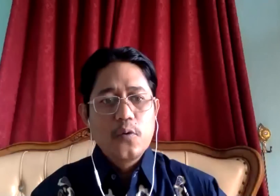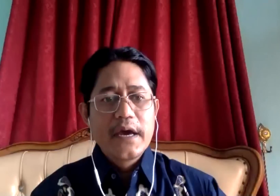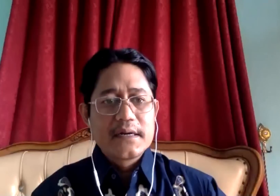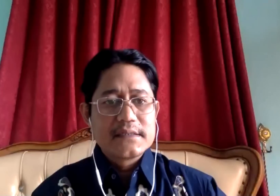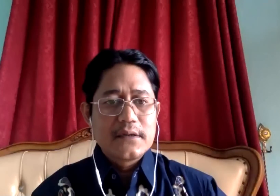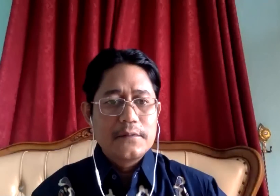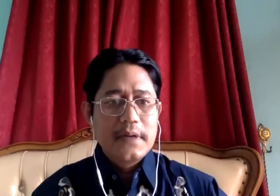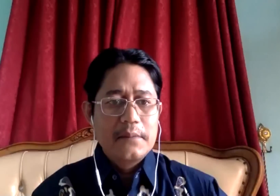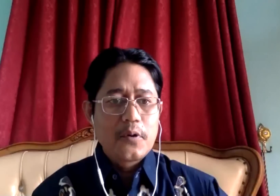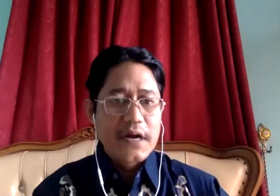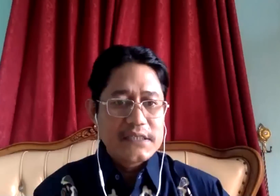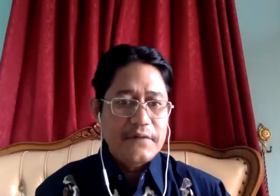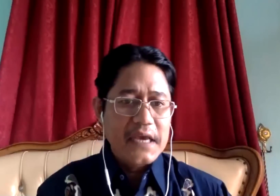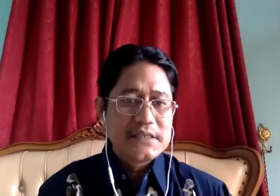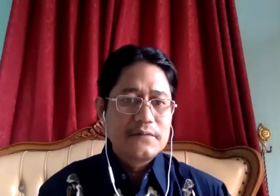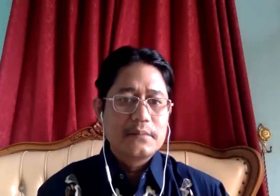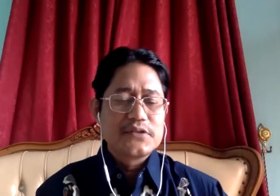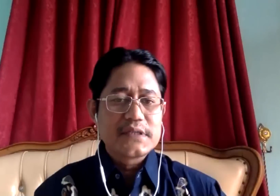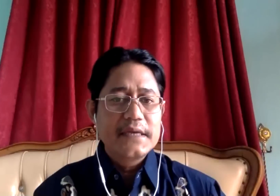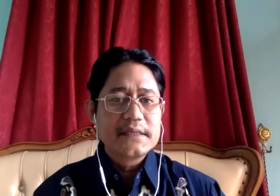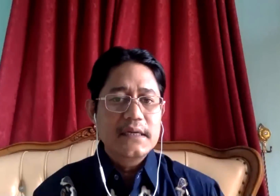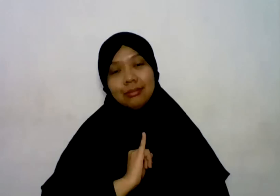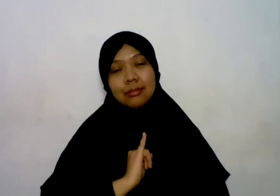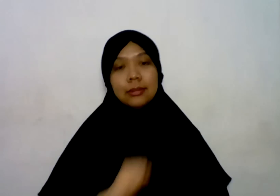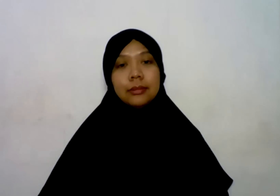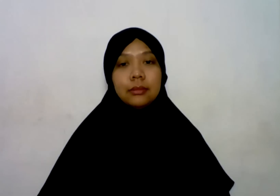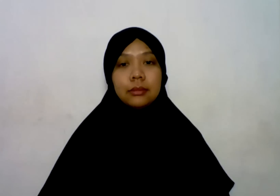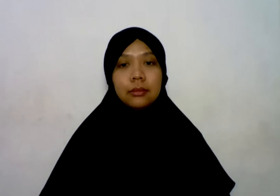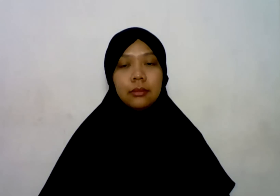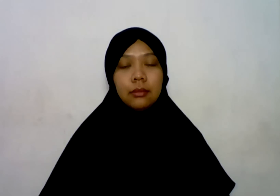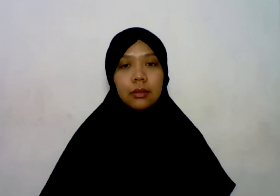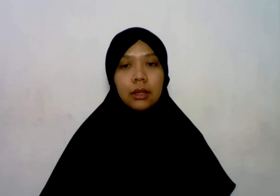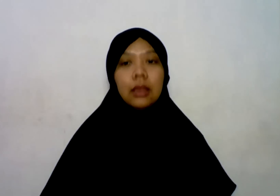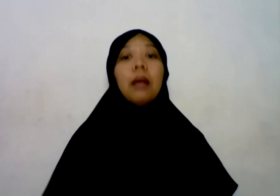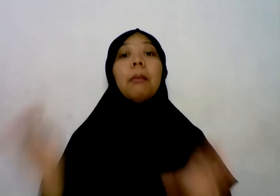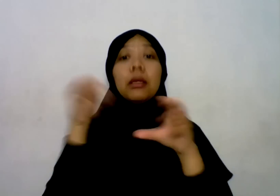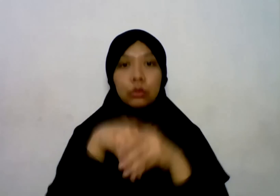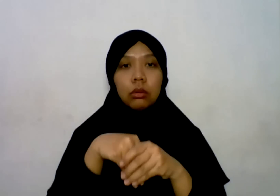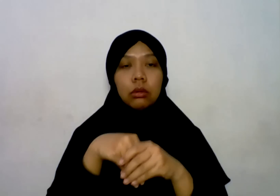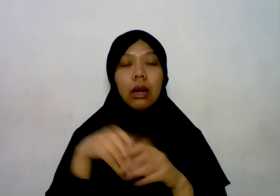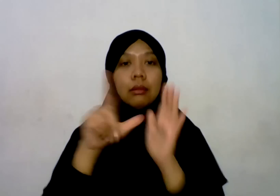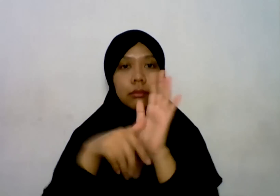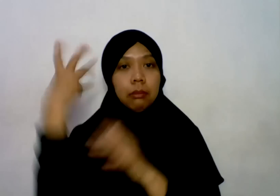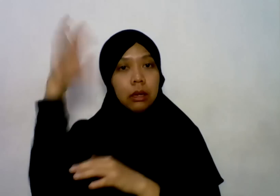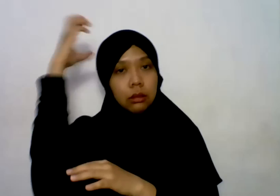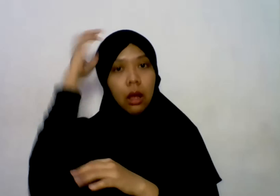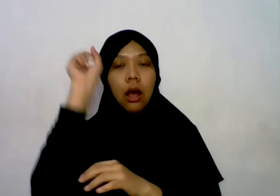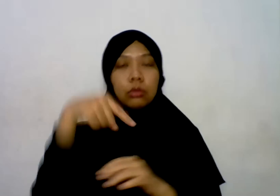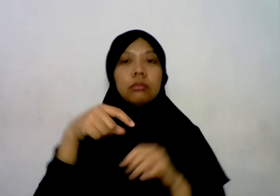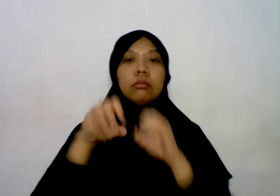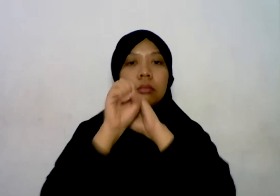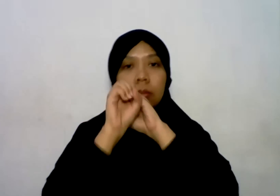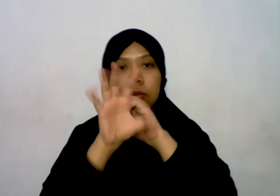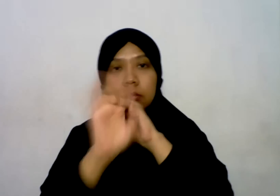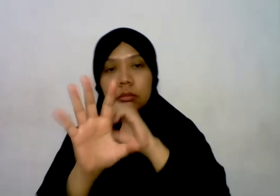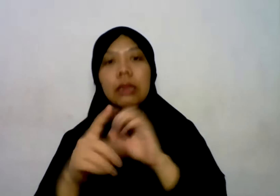also awareness of and progressive action from the society, including government, to promote equal opportunity to people with